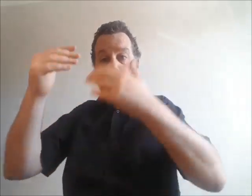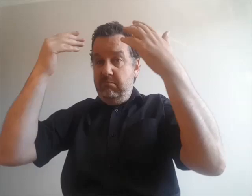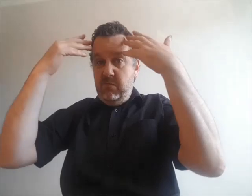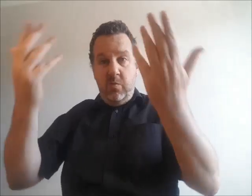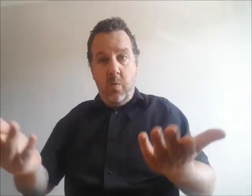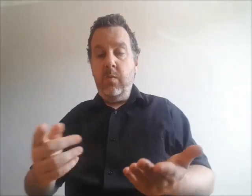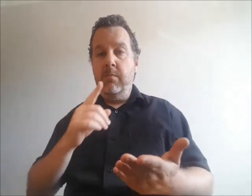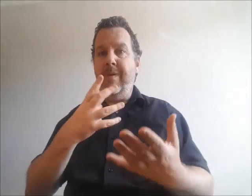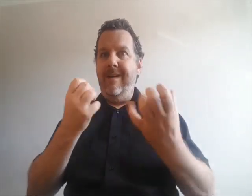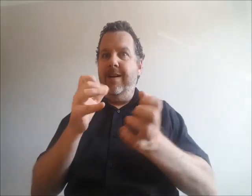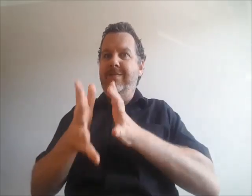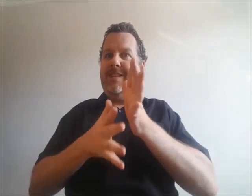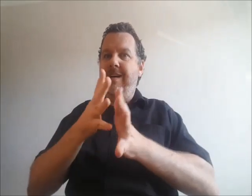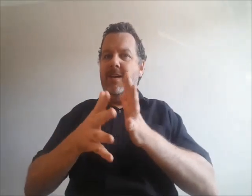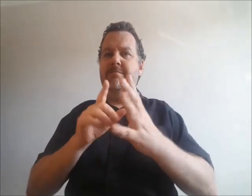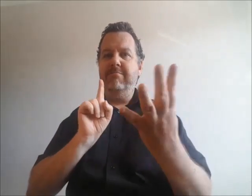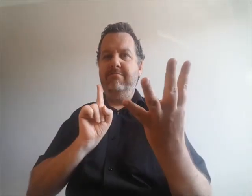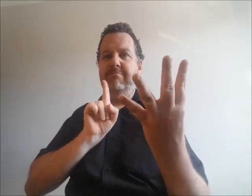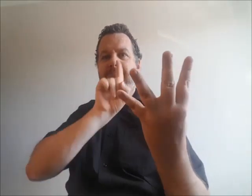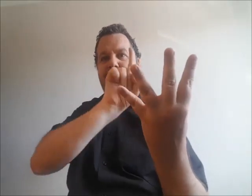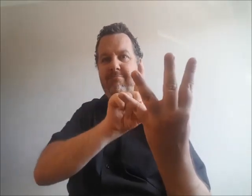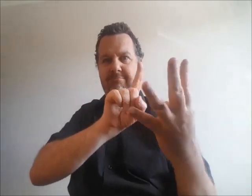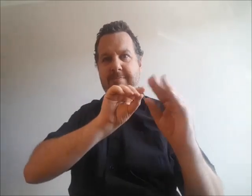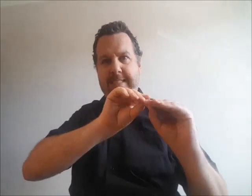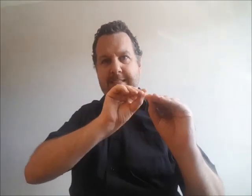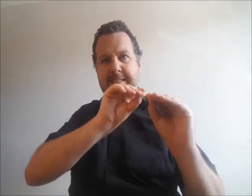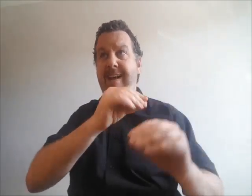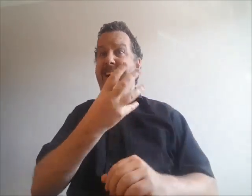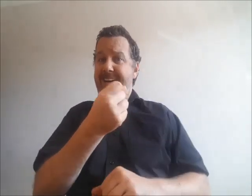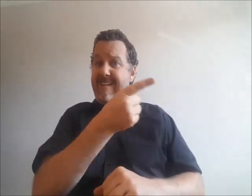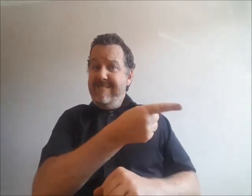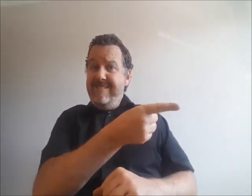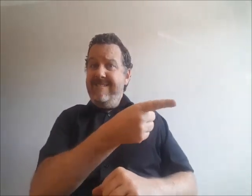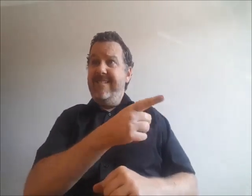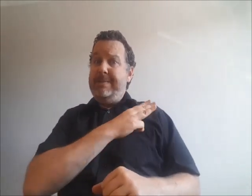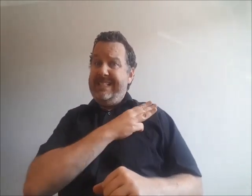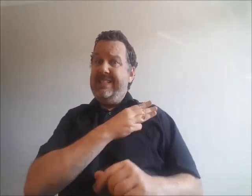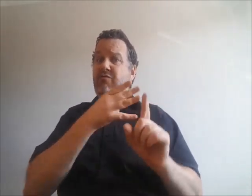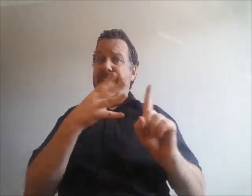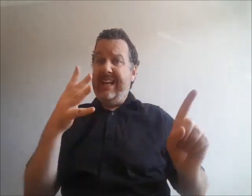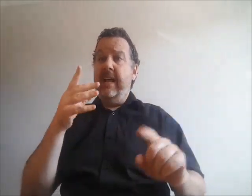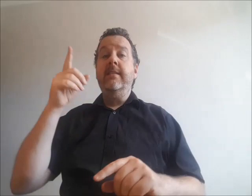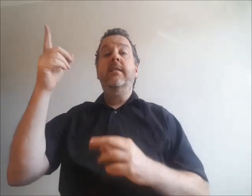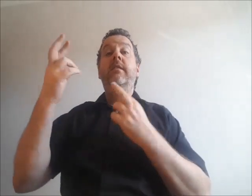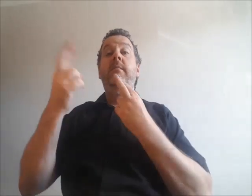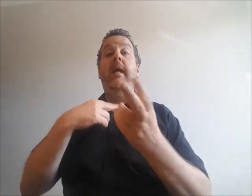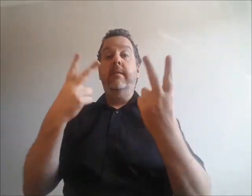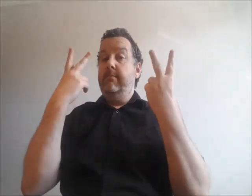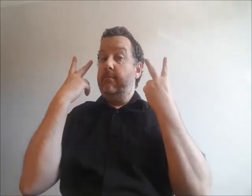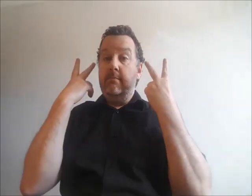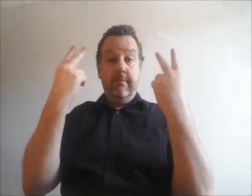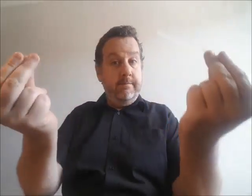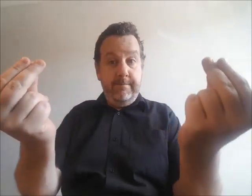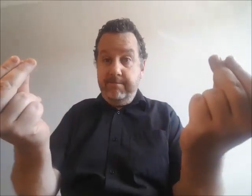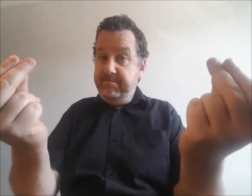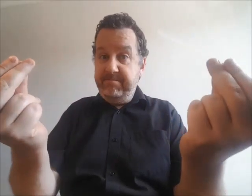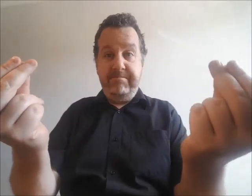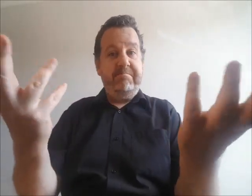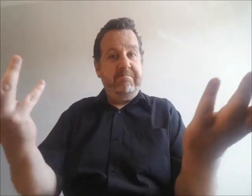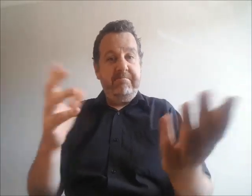been trained abroad, but certainly she would have had sign language and was teaching these deaf children. And on this basis, the Poor Law Commission were requested to approve